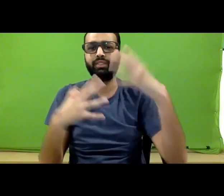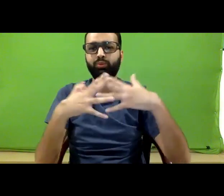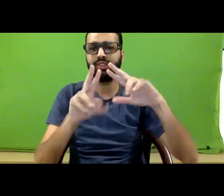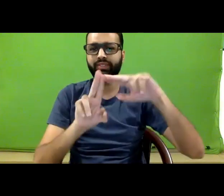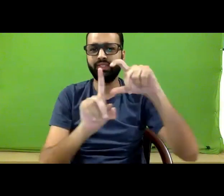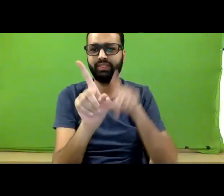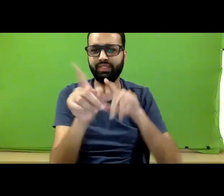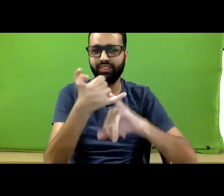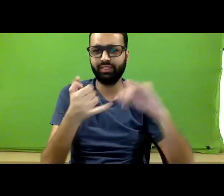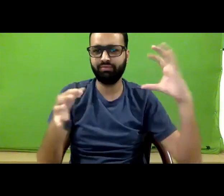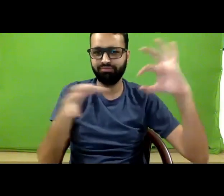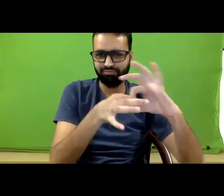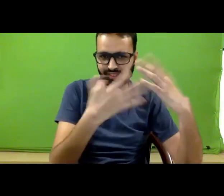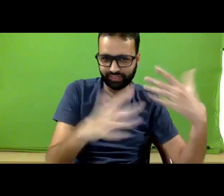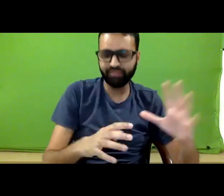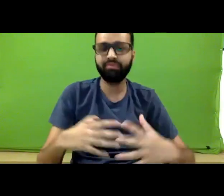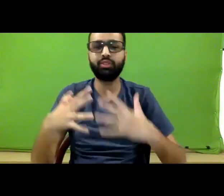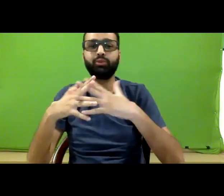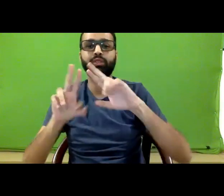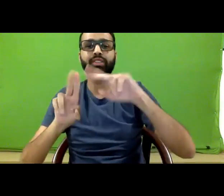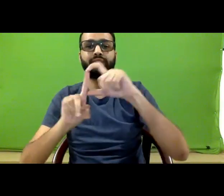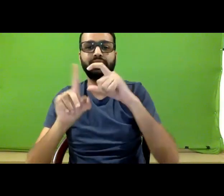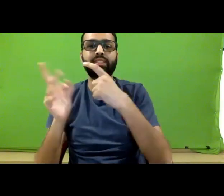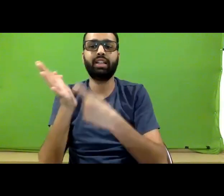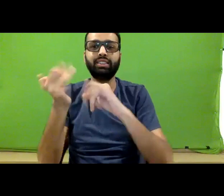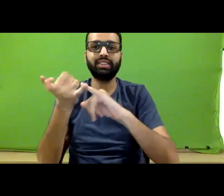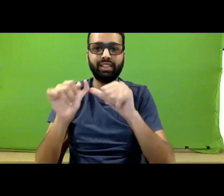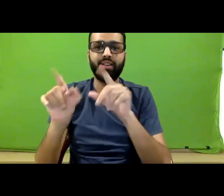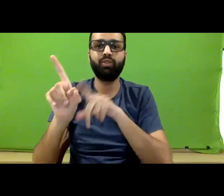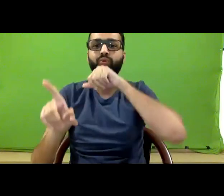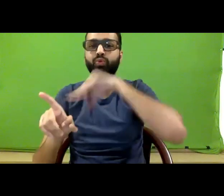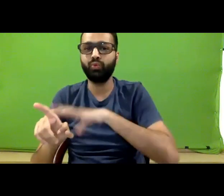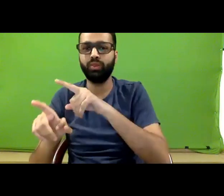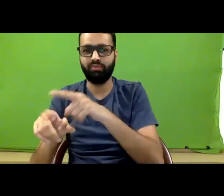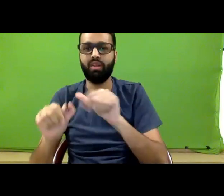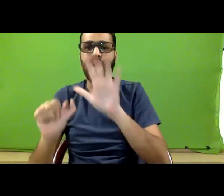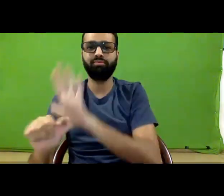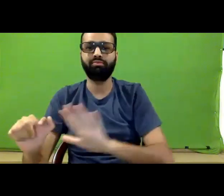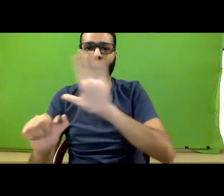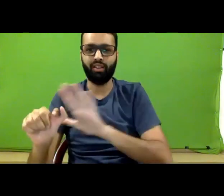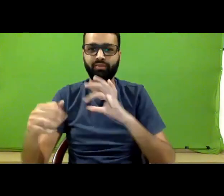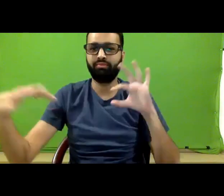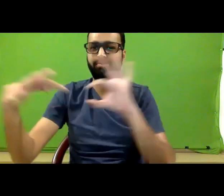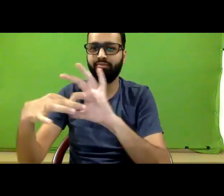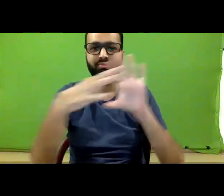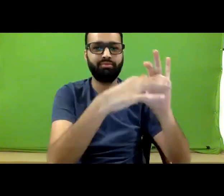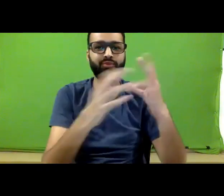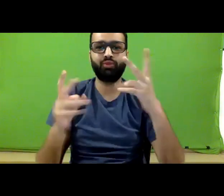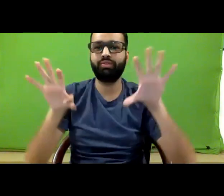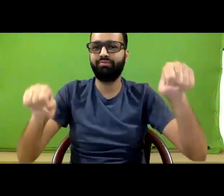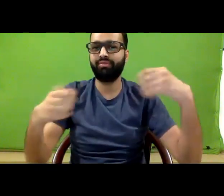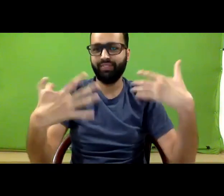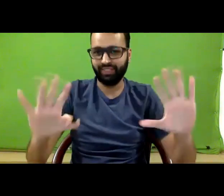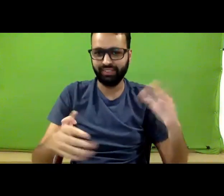with WFDYS and affiliated with youth section as well, Asia Youth